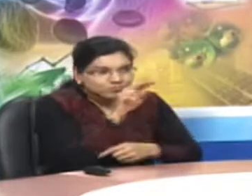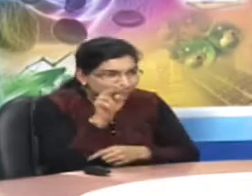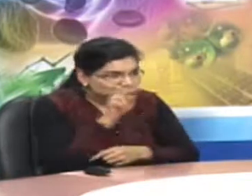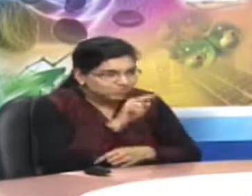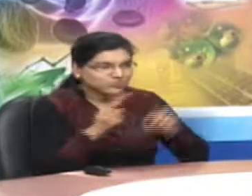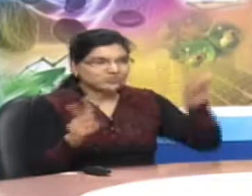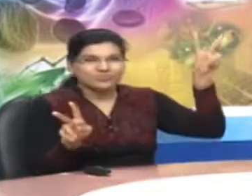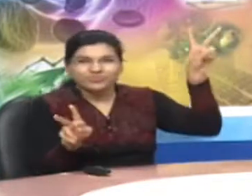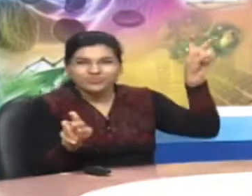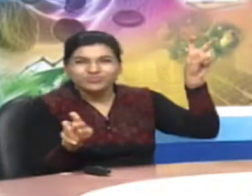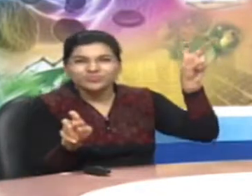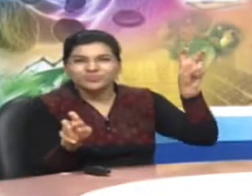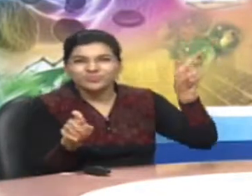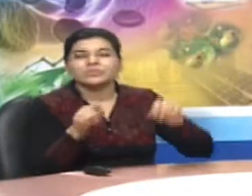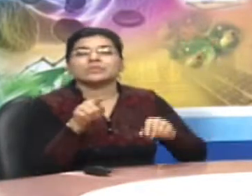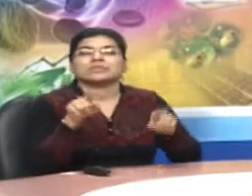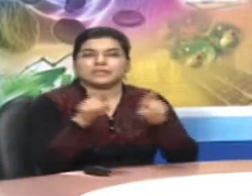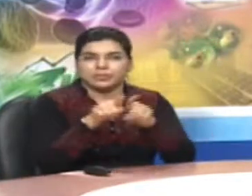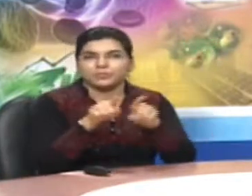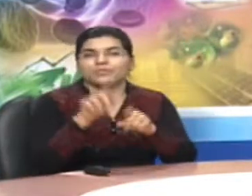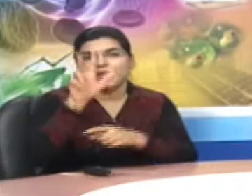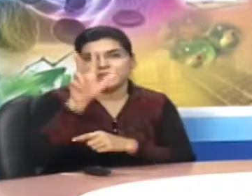can put captions.